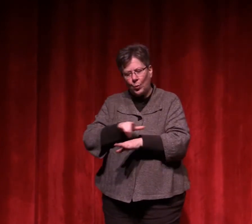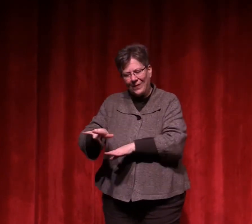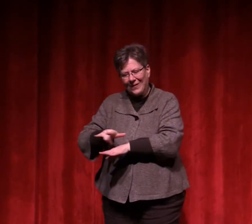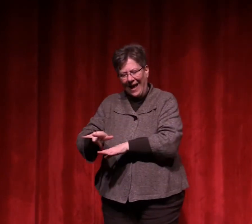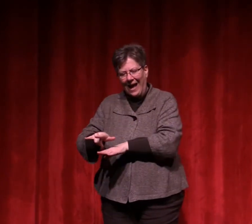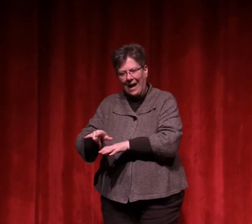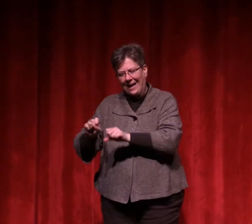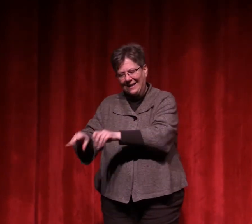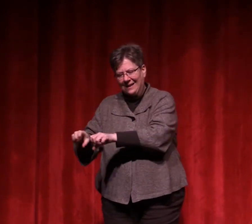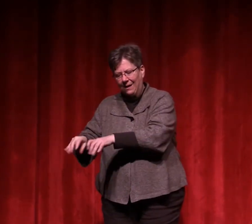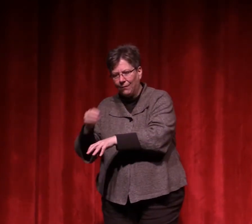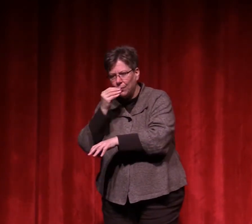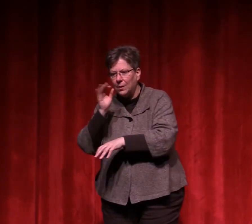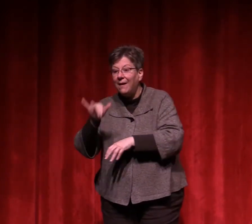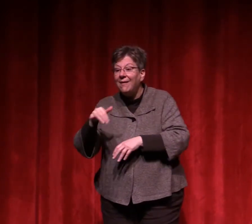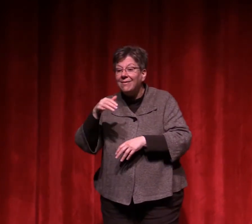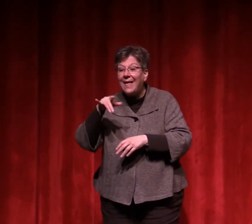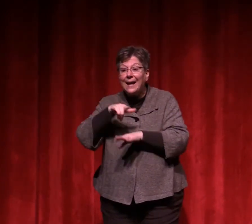so good.